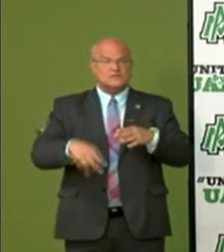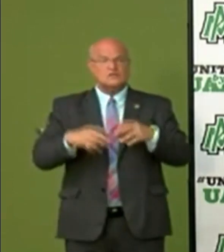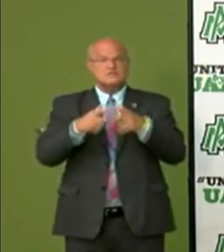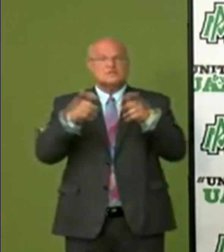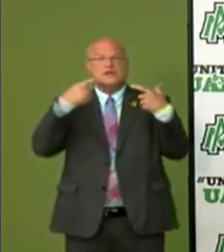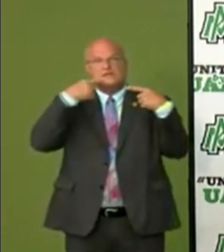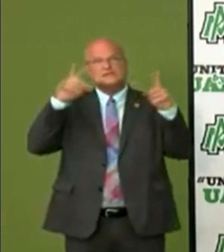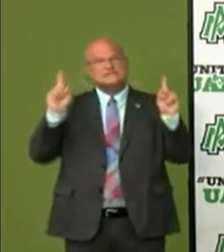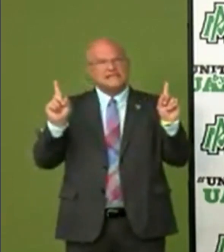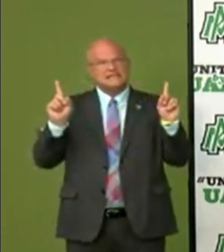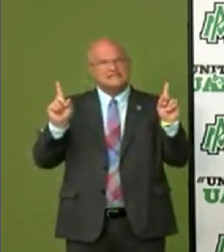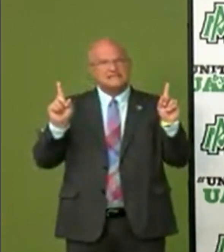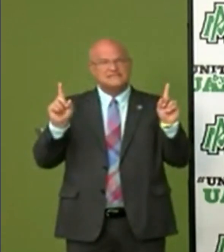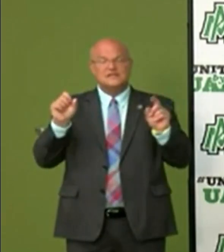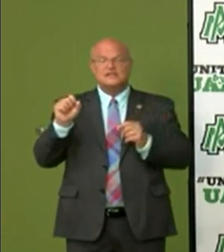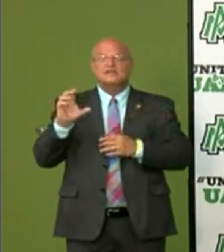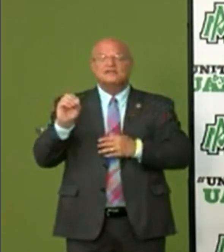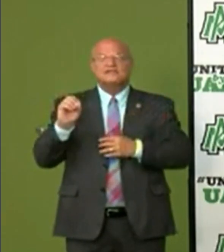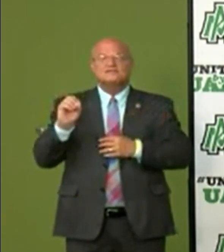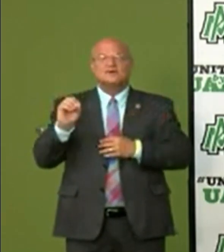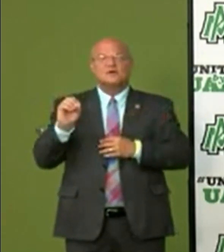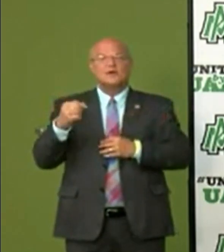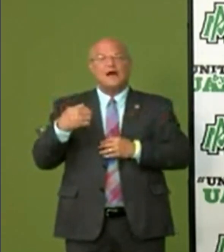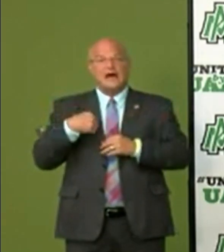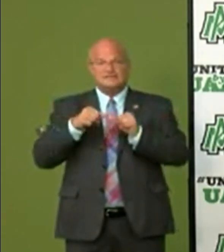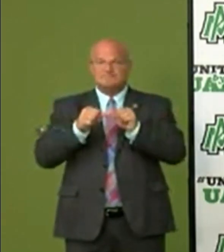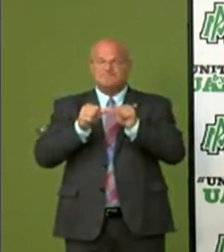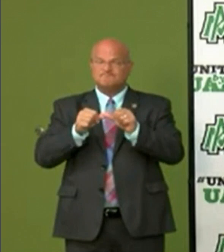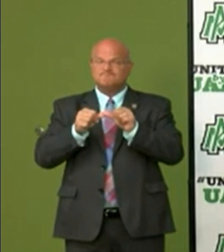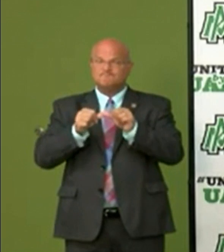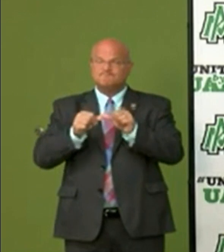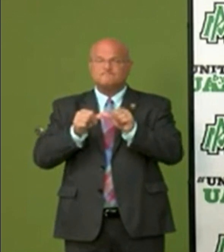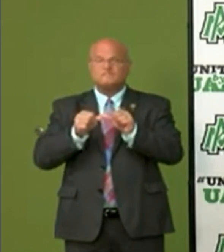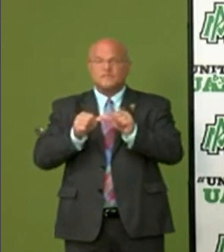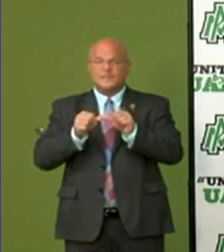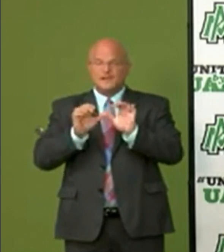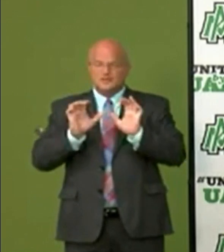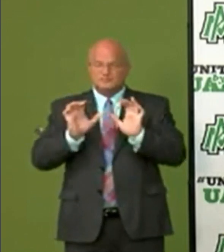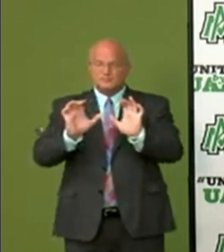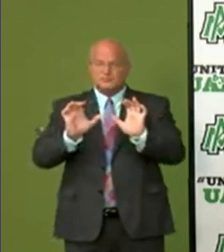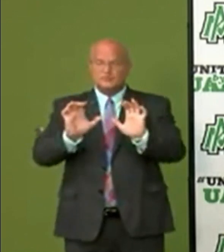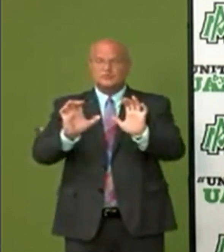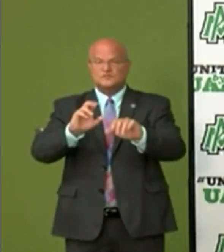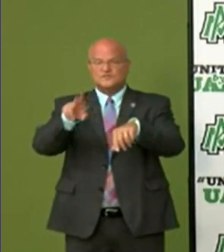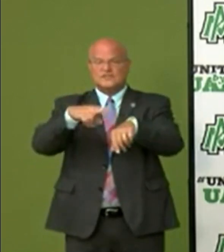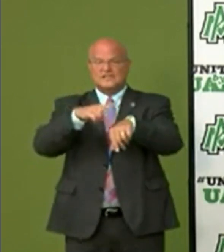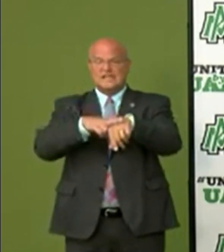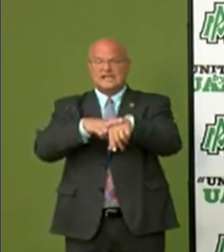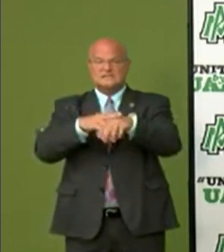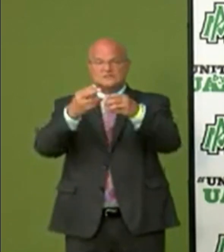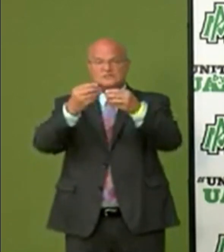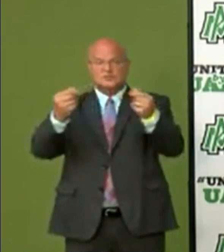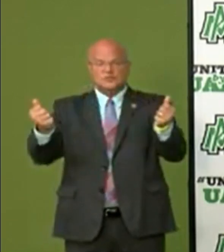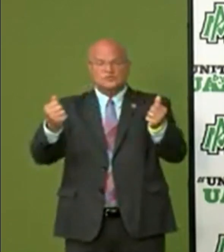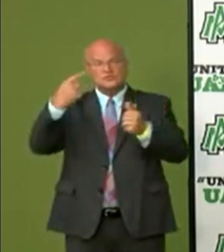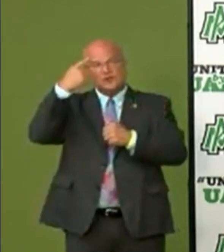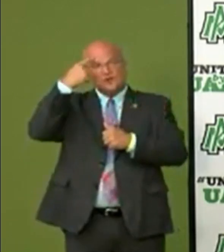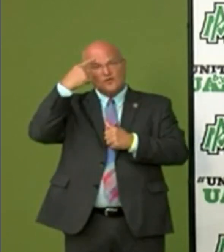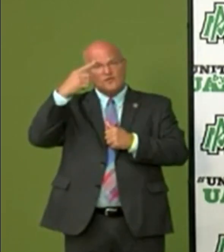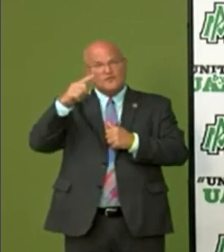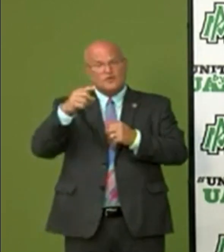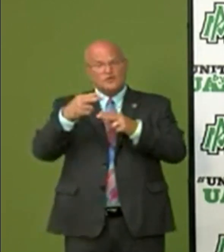greater success. And so I'll continue to push for national solutions to